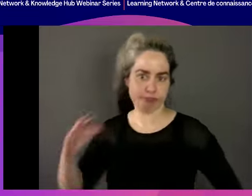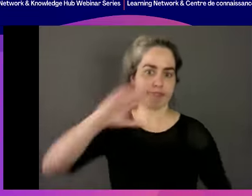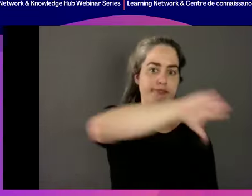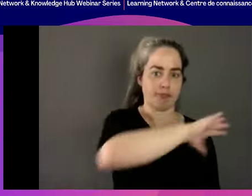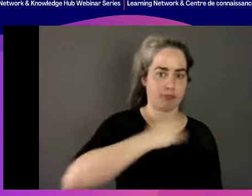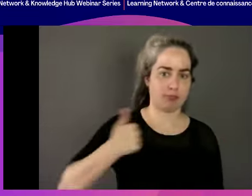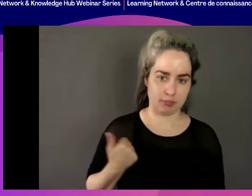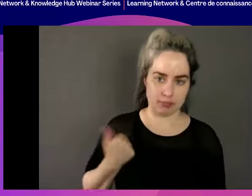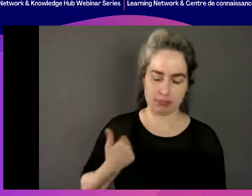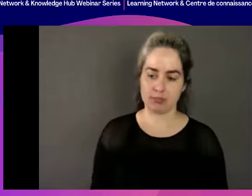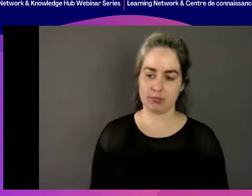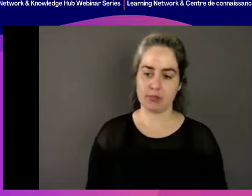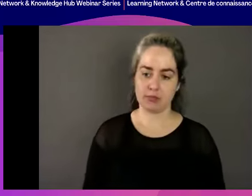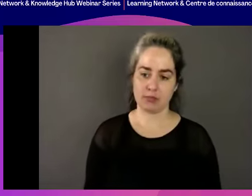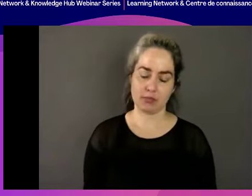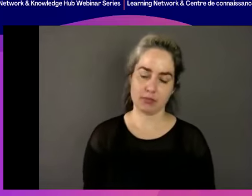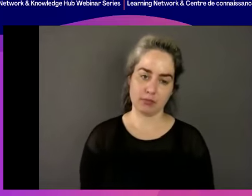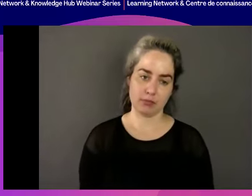Yeah.